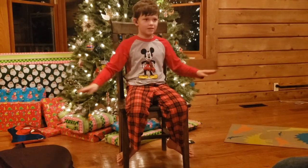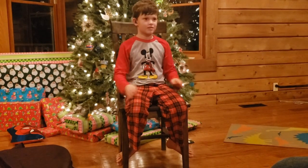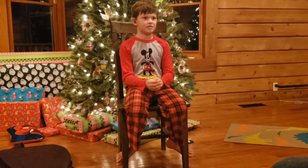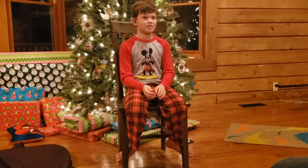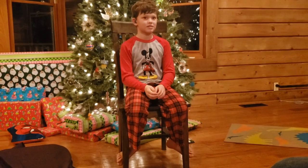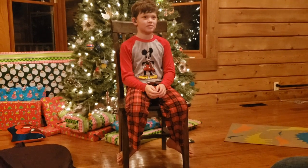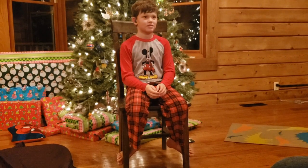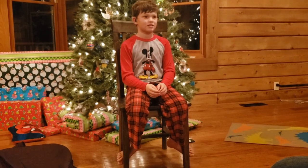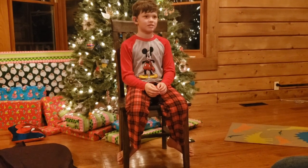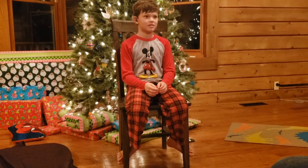for the most magical moment.